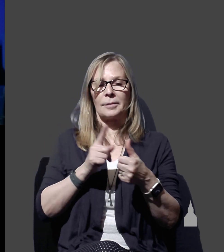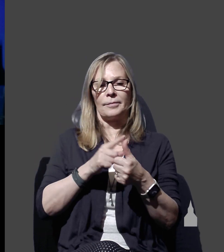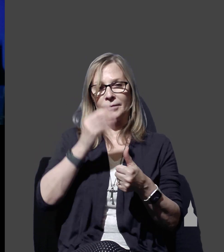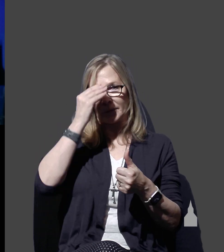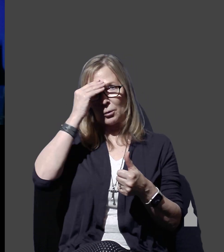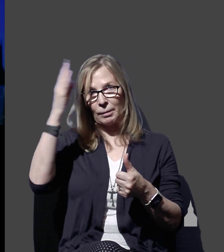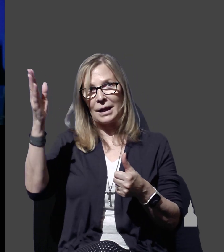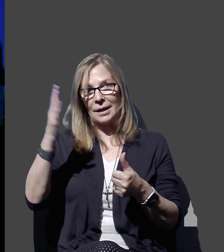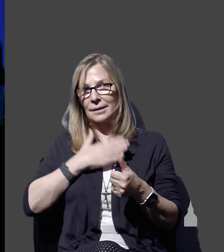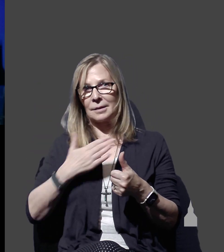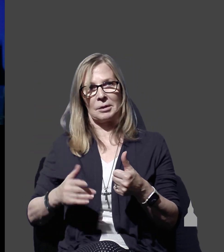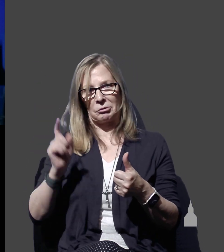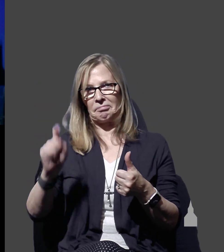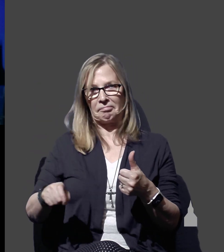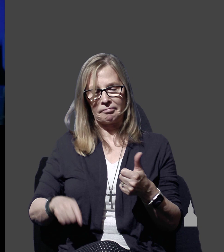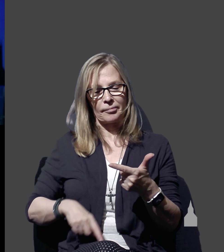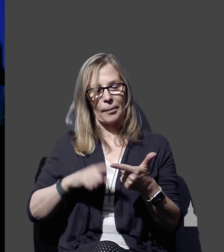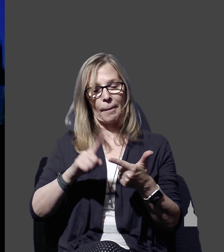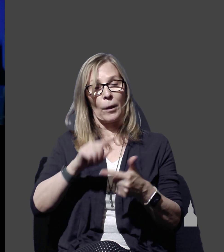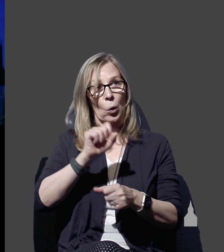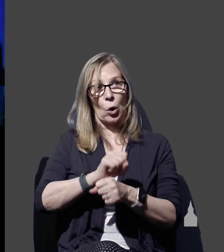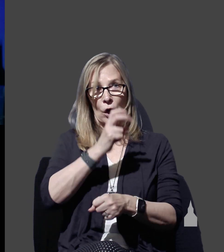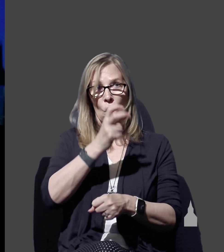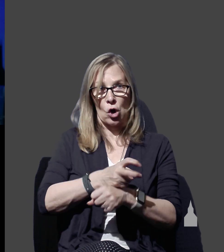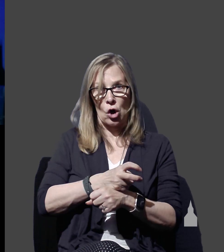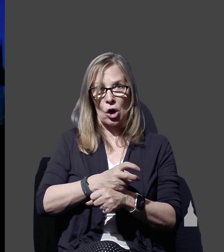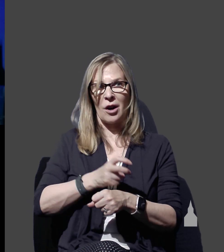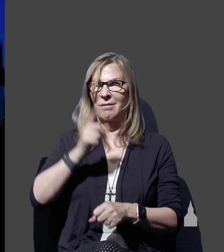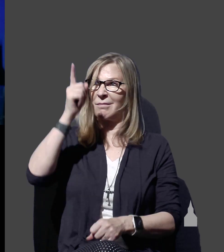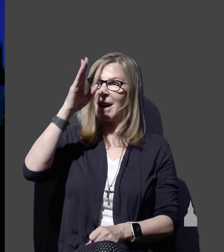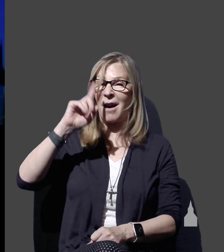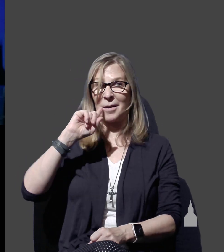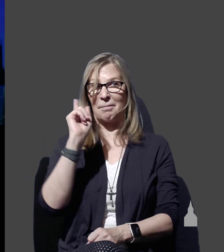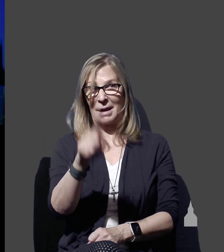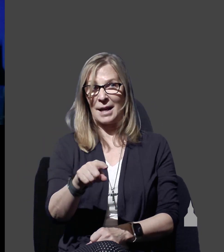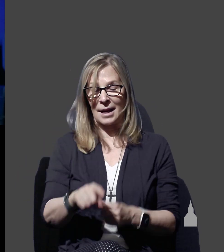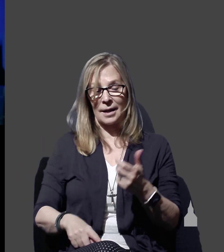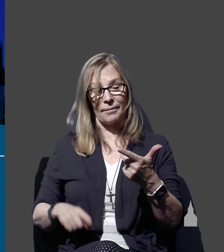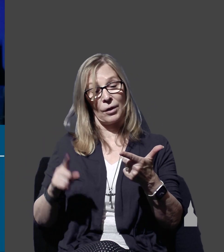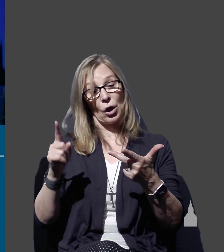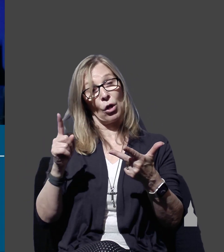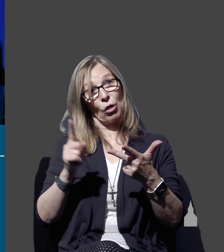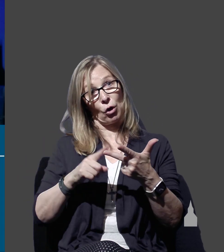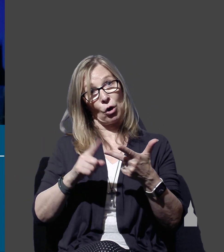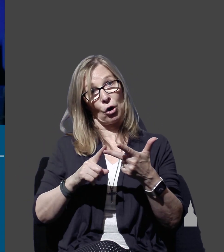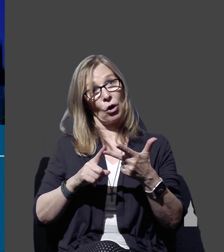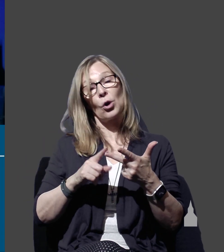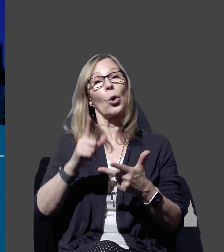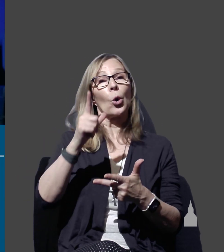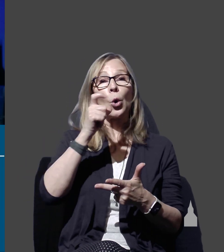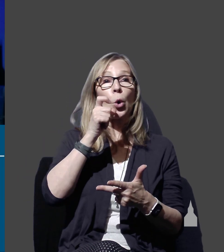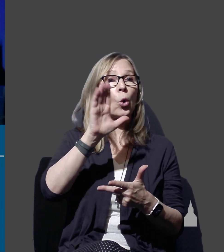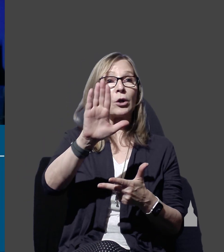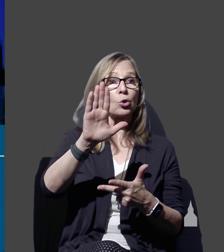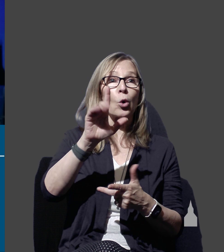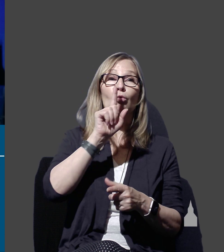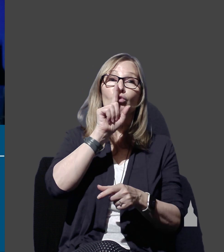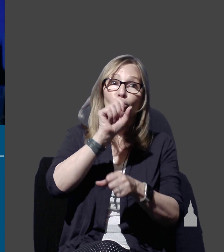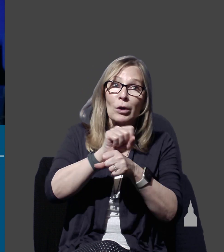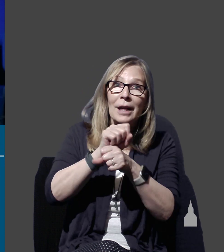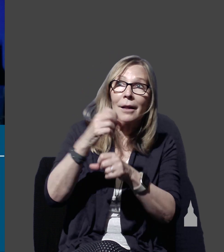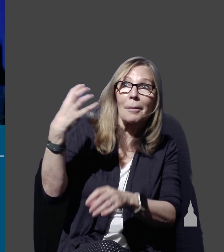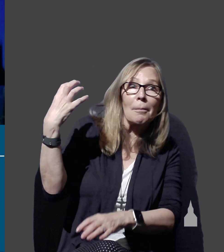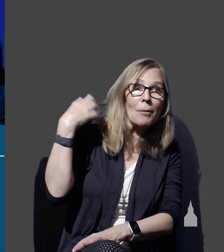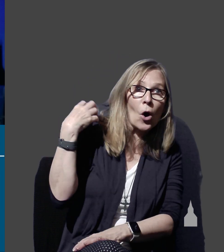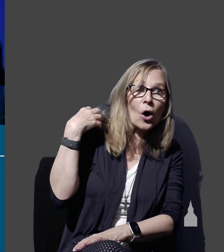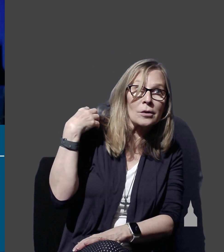are non-negotiable. Working hard is a God-given mandate. Third, God is your ultimate employer. God is